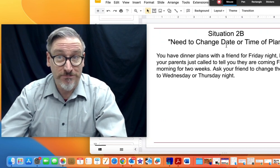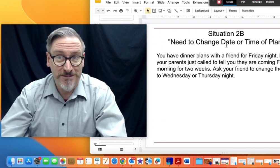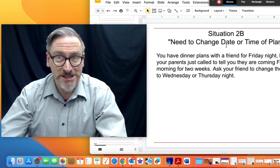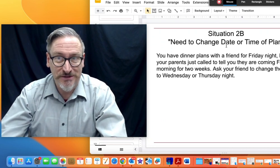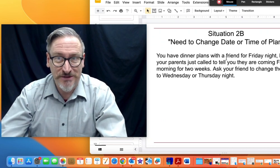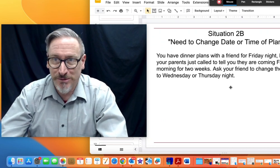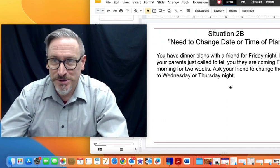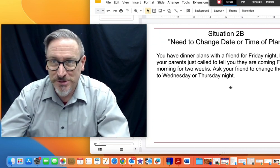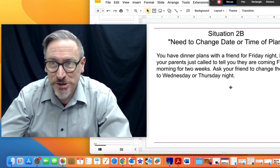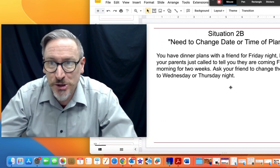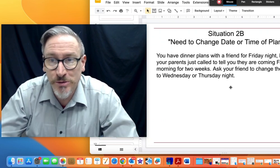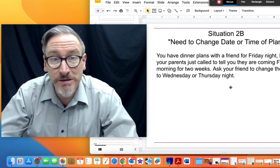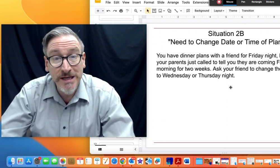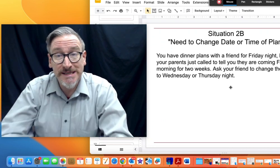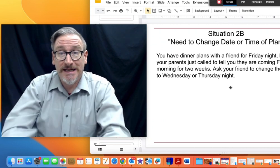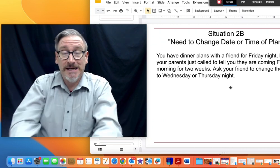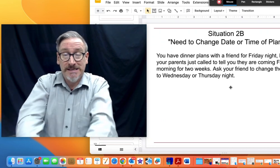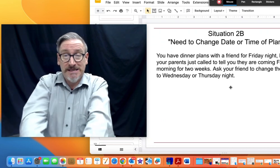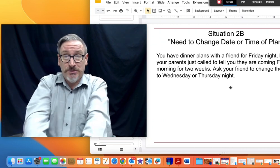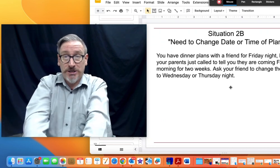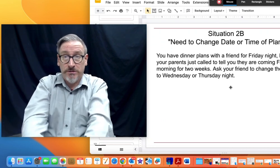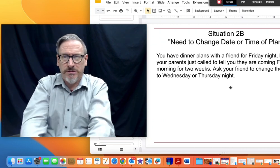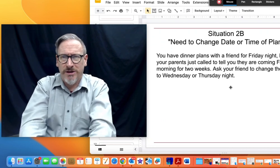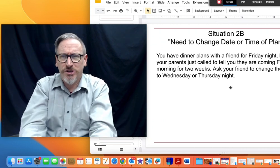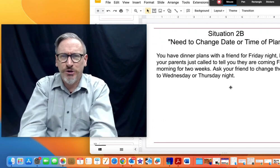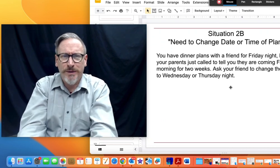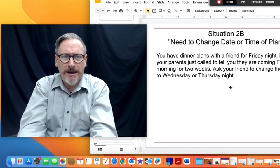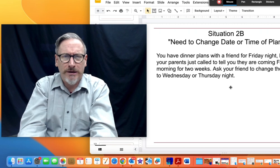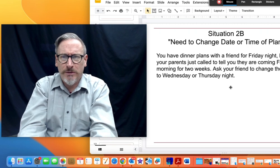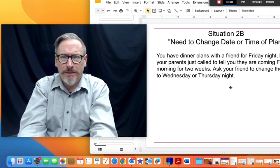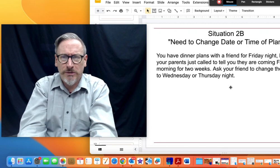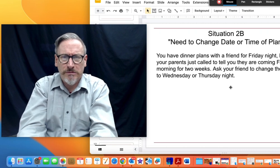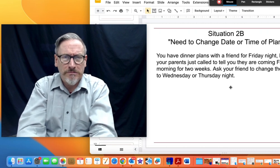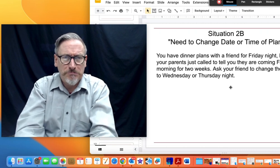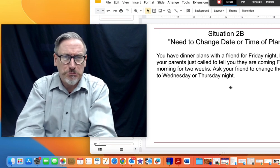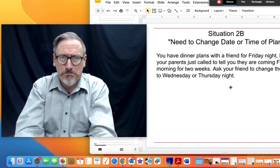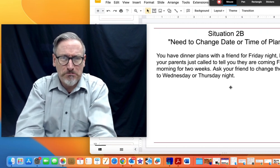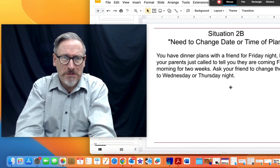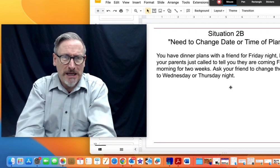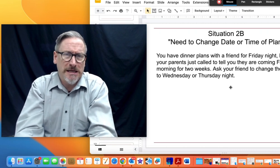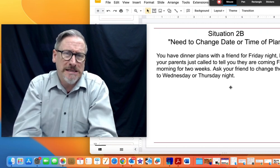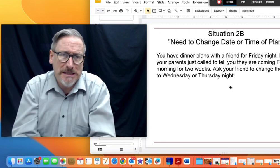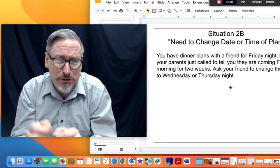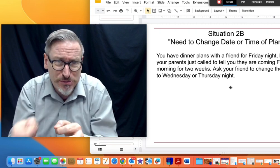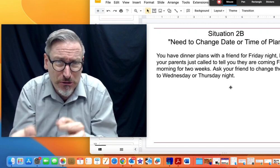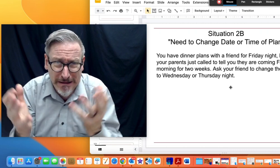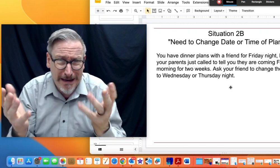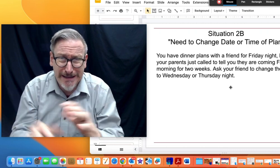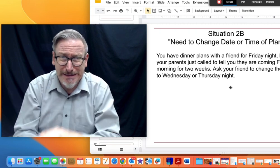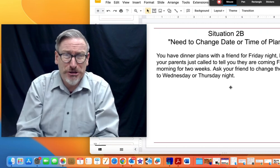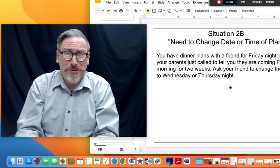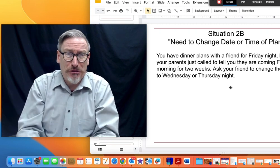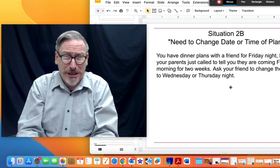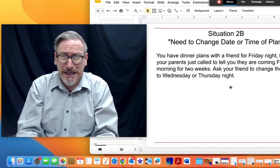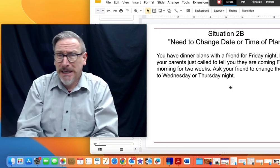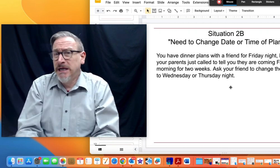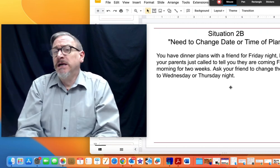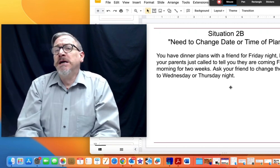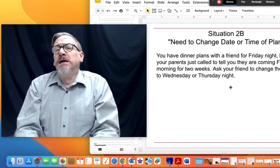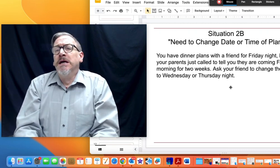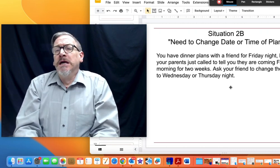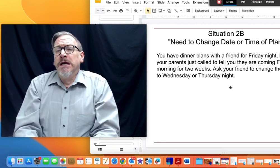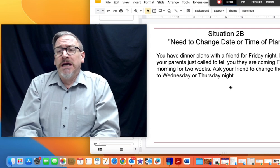Okay, let's see if that helps. So, next situation, 2B. I don't know why we don't, because it's postponing, I guess. Could have been 3.